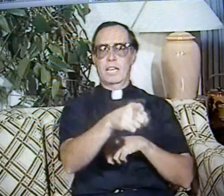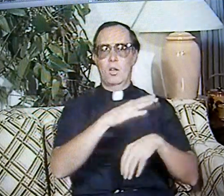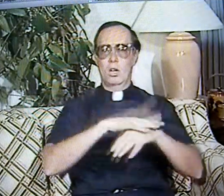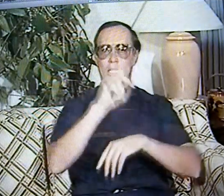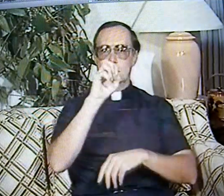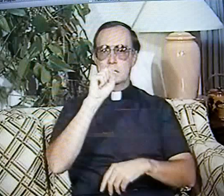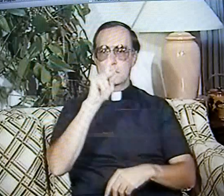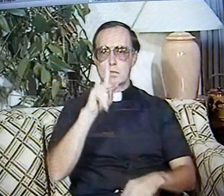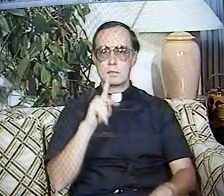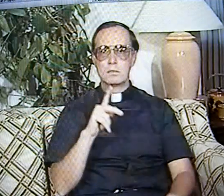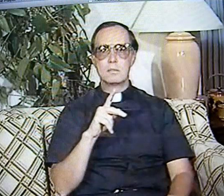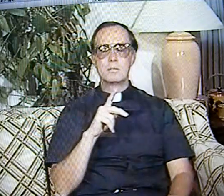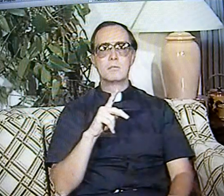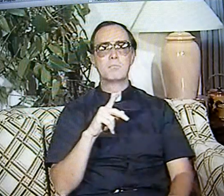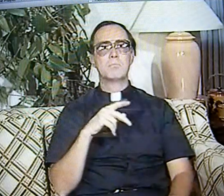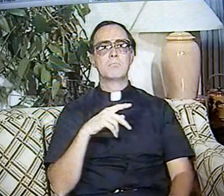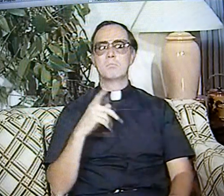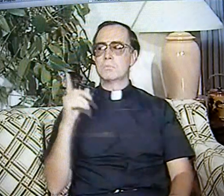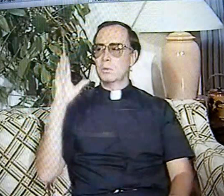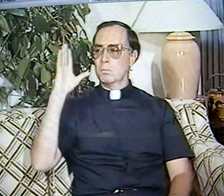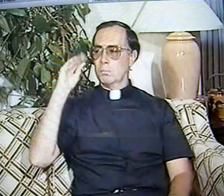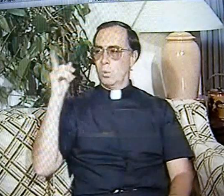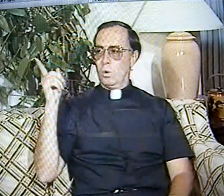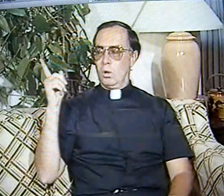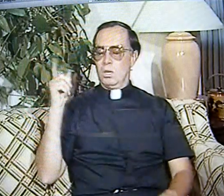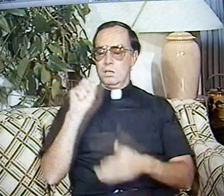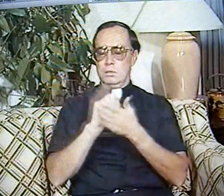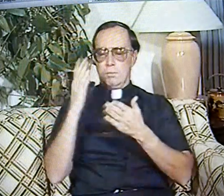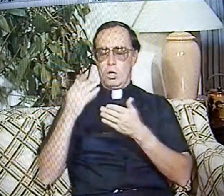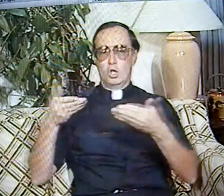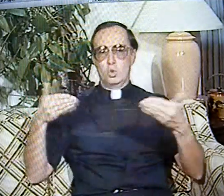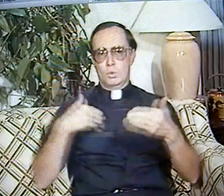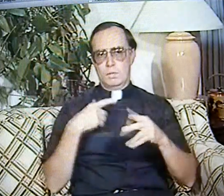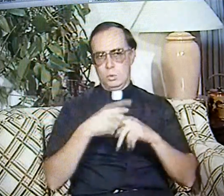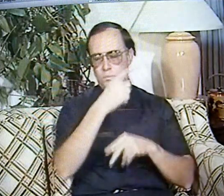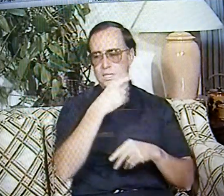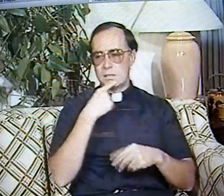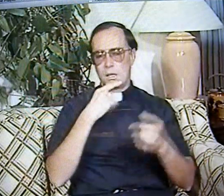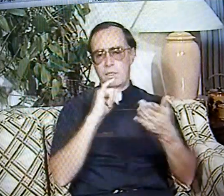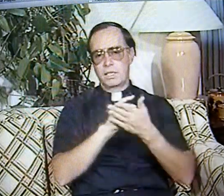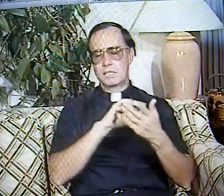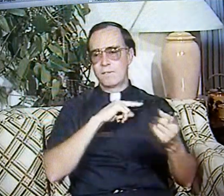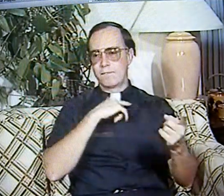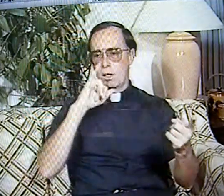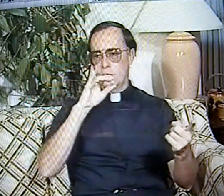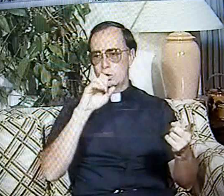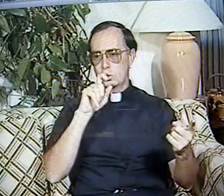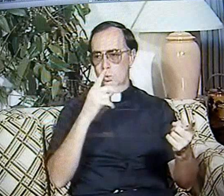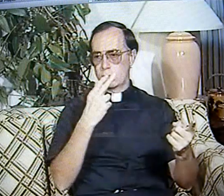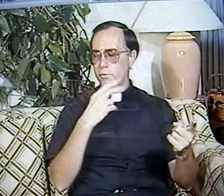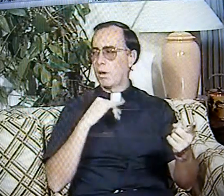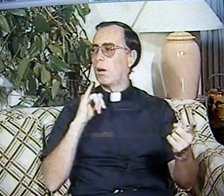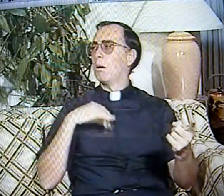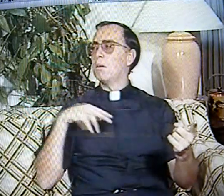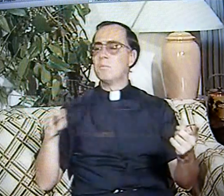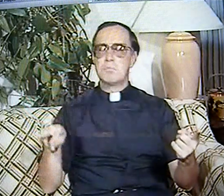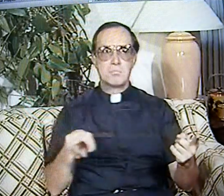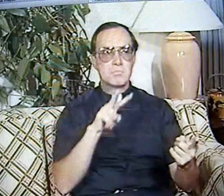and I sat there, and the chief was sitting behind his desk, and he introduced me to the